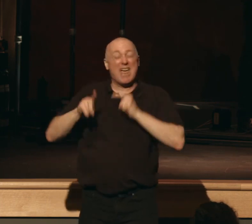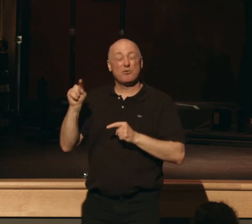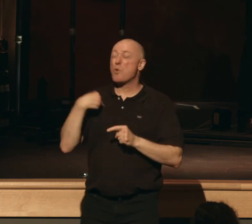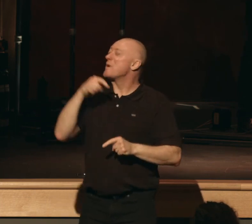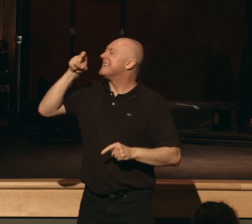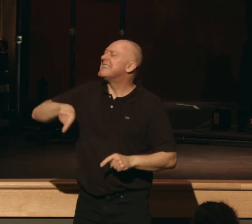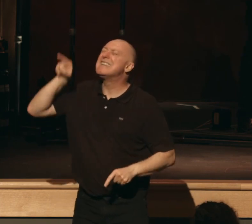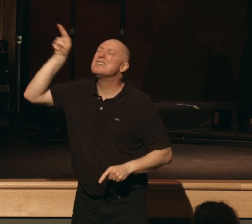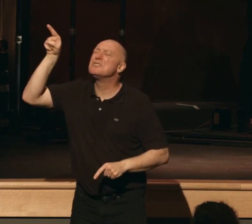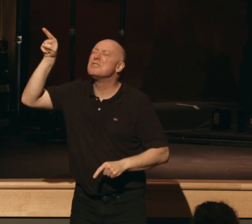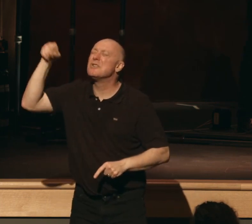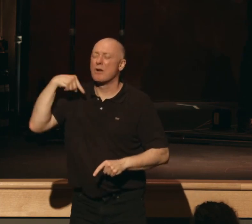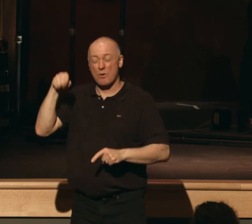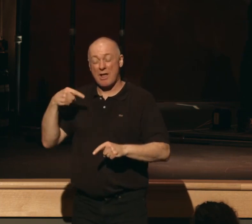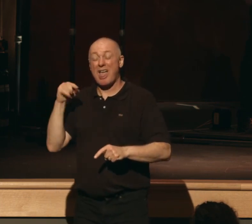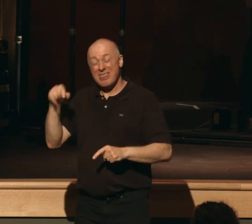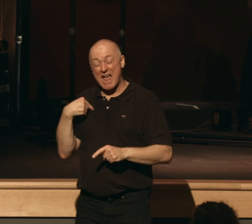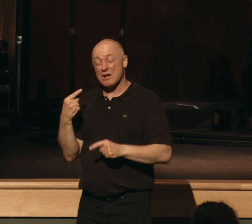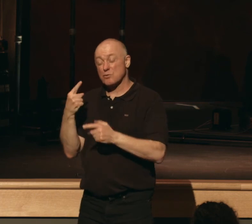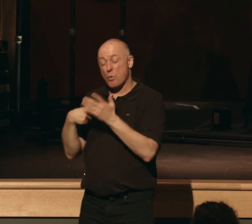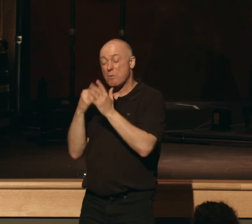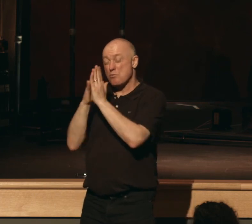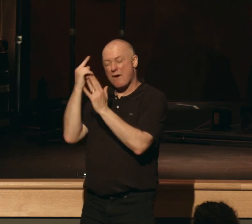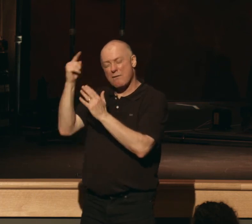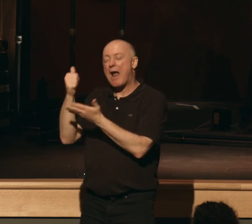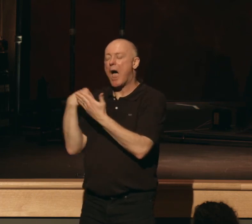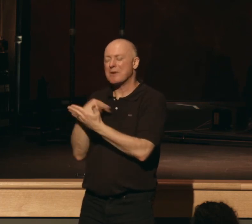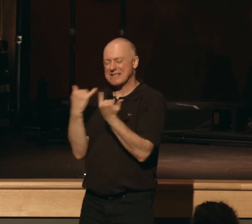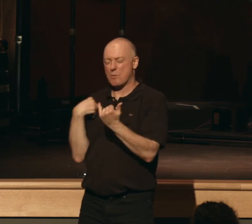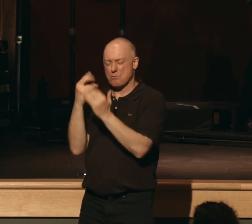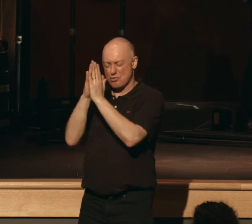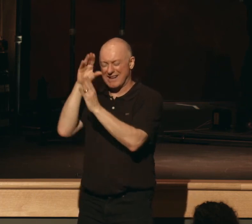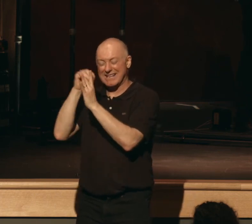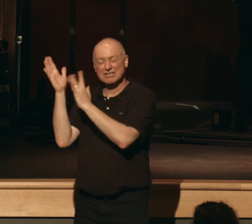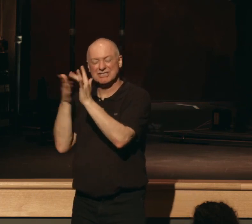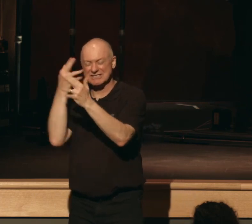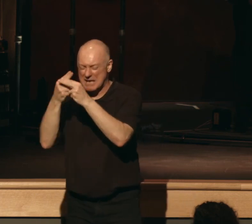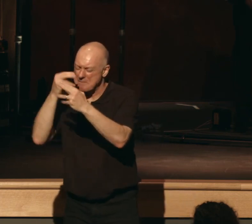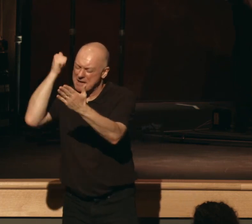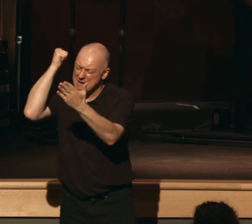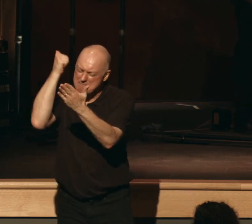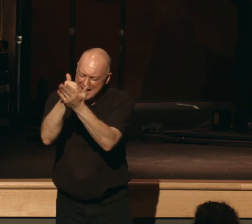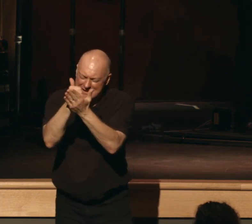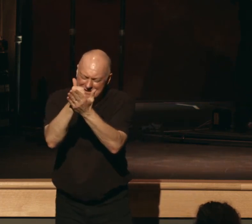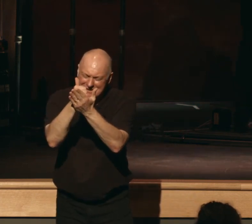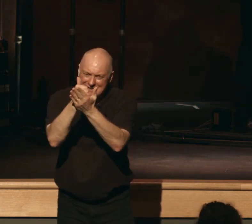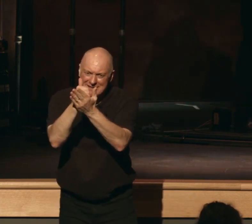We need you. So that's what we're praying for, God. Help us now, we pray. In Jesus' name, amen.